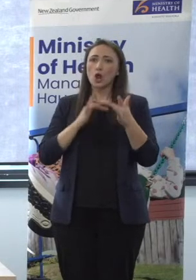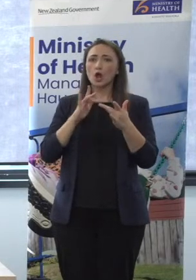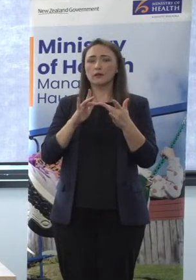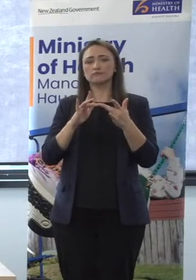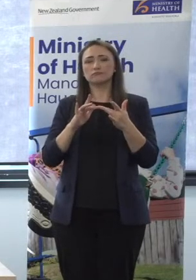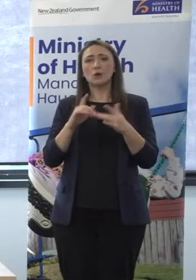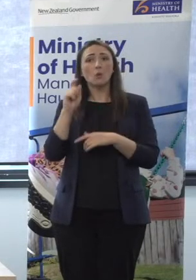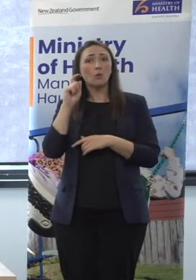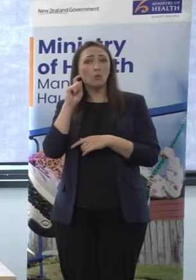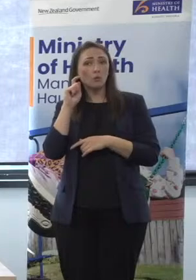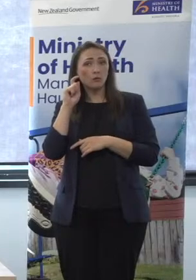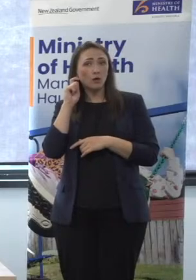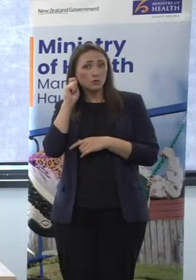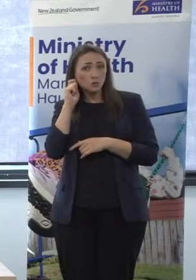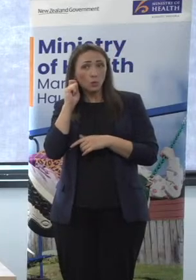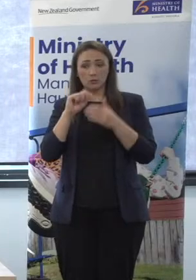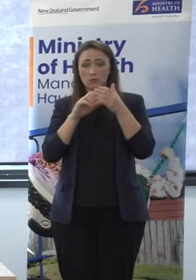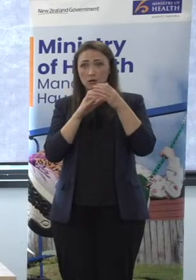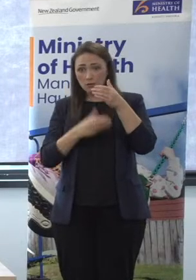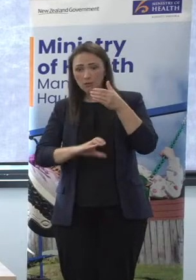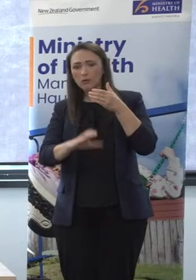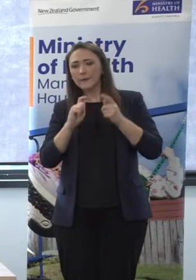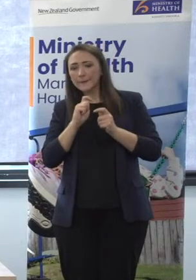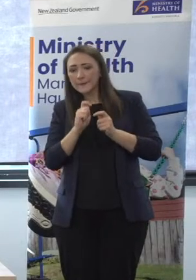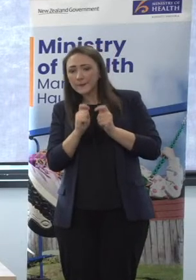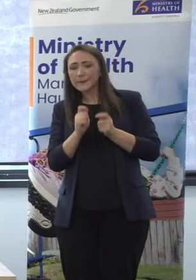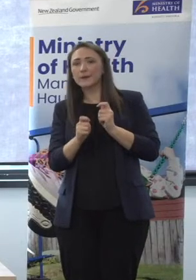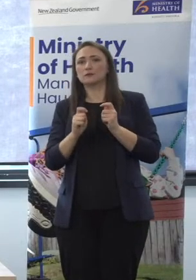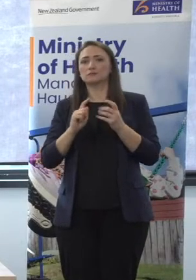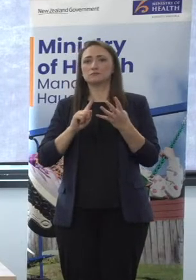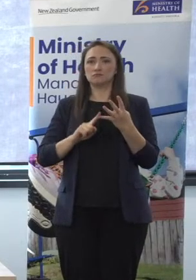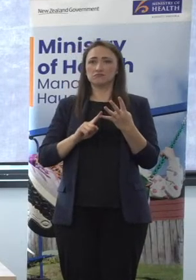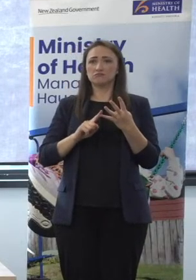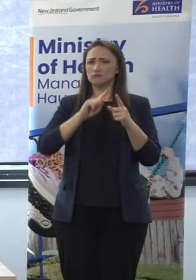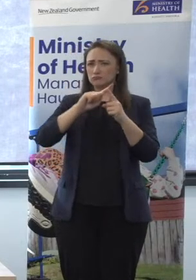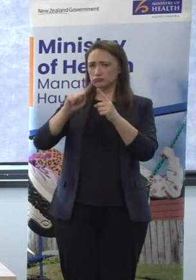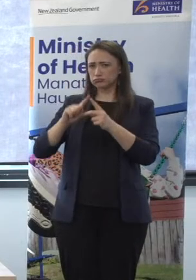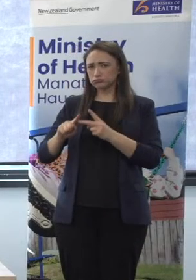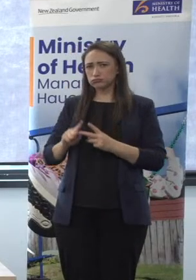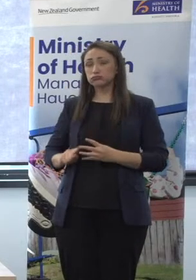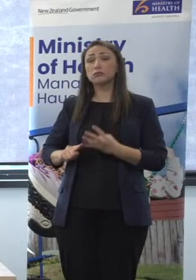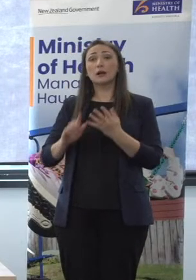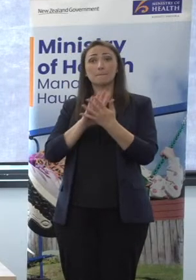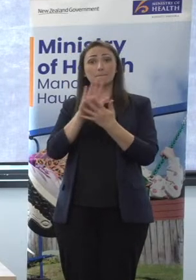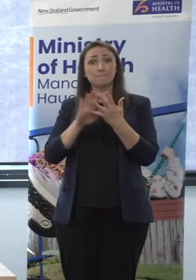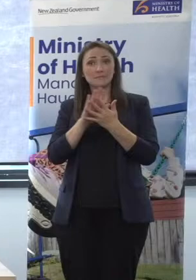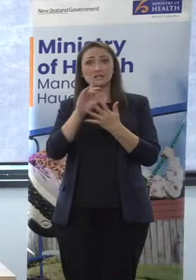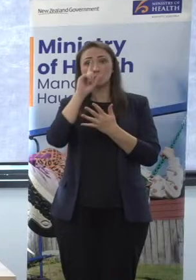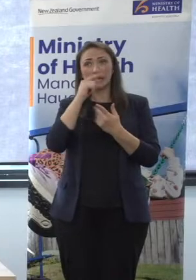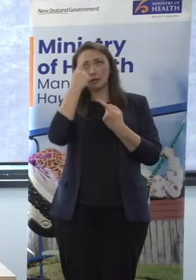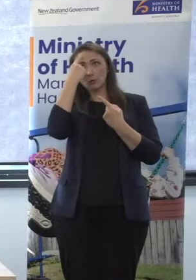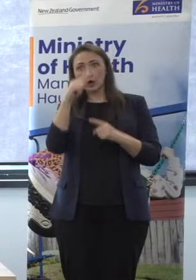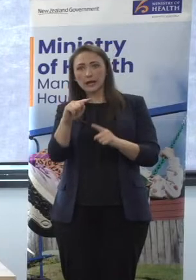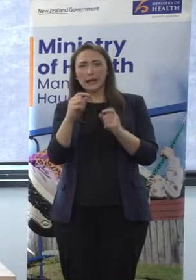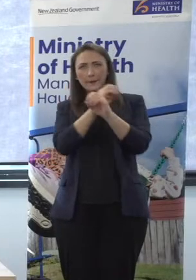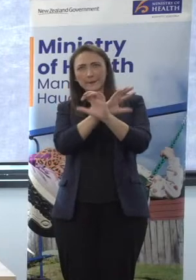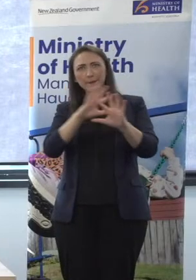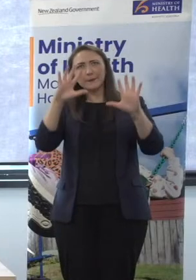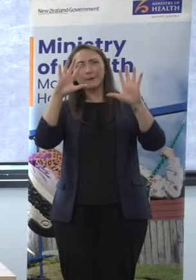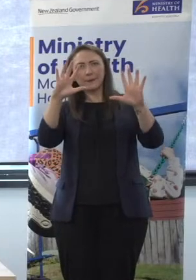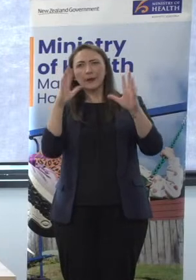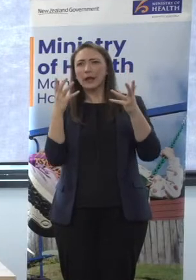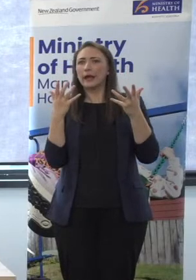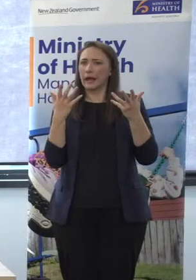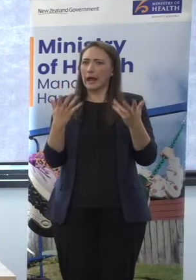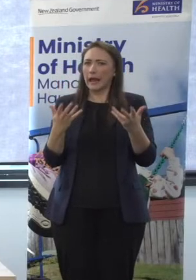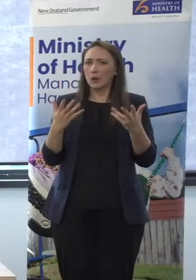community, behavioural surveys, among other tools. And each of these have their own purpose, and they bring a different piece of the puzzle to build up an overall picture